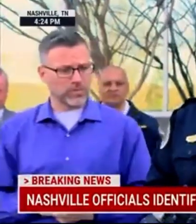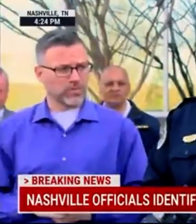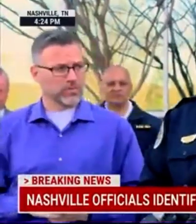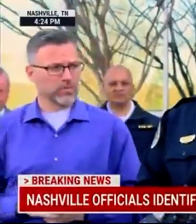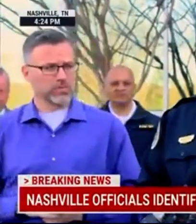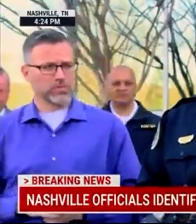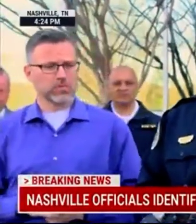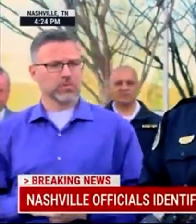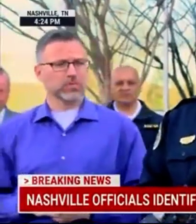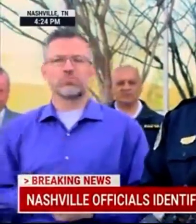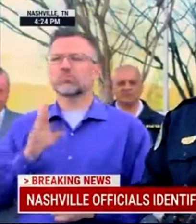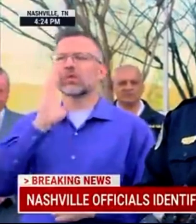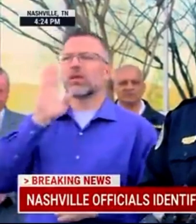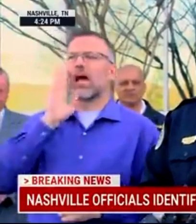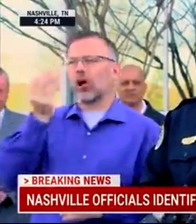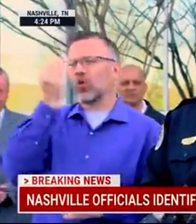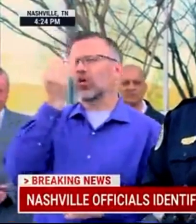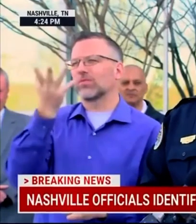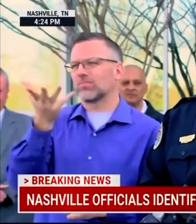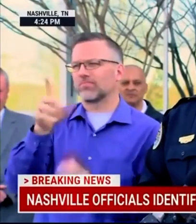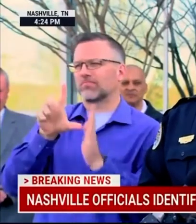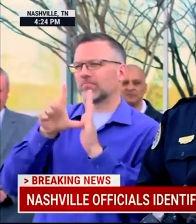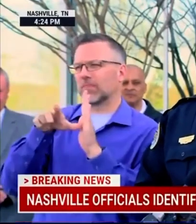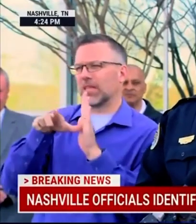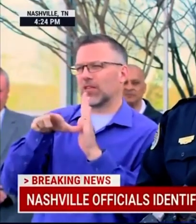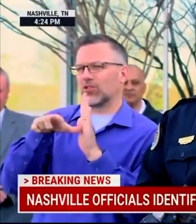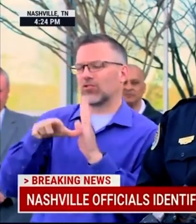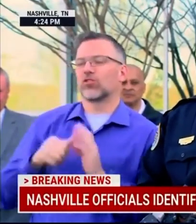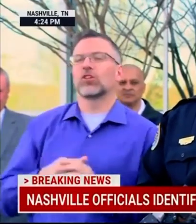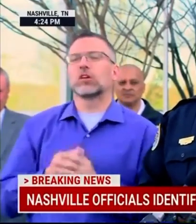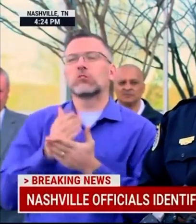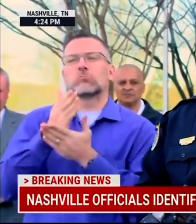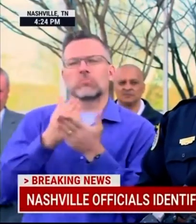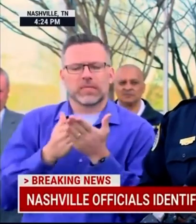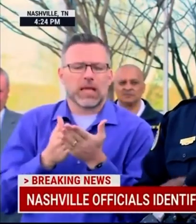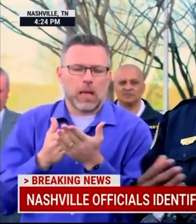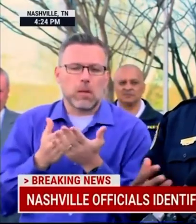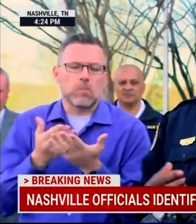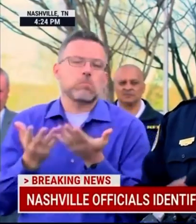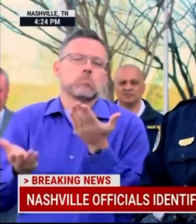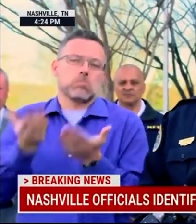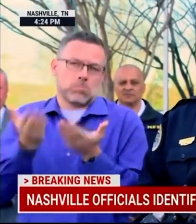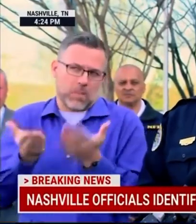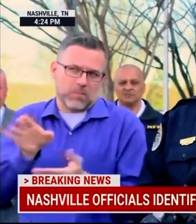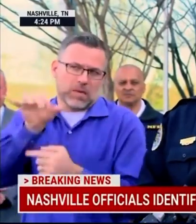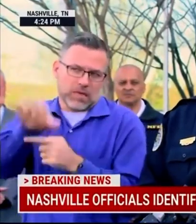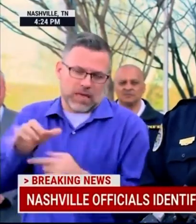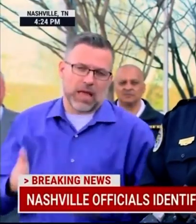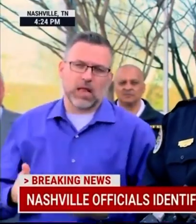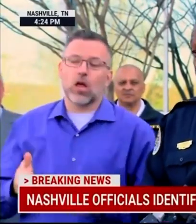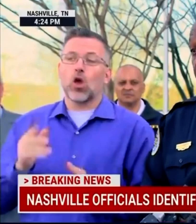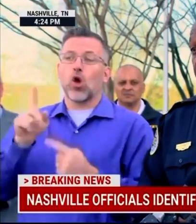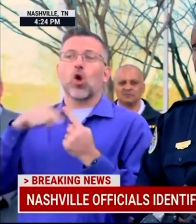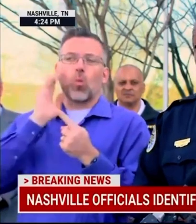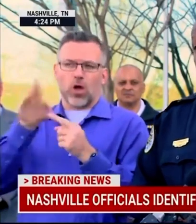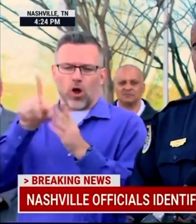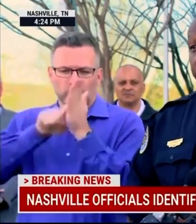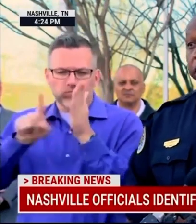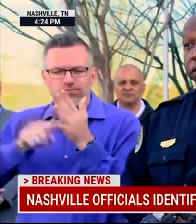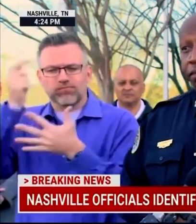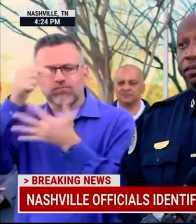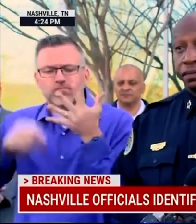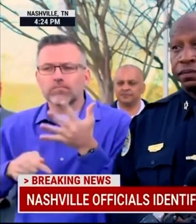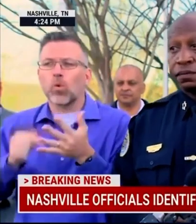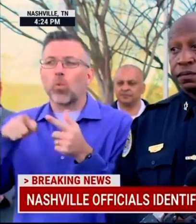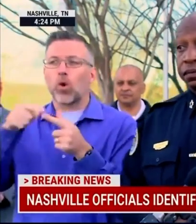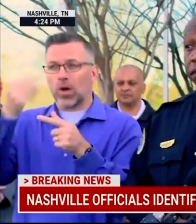We can give you that at a later time. There is some theory to that. We're investigating all the leads, and once we know exactly, we'll let